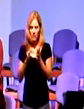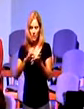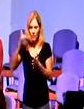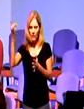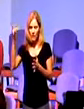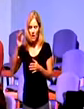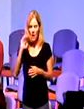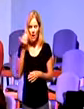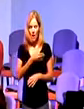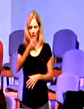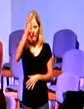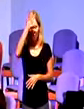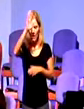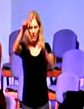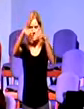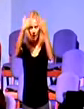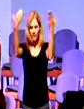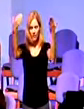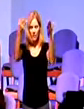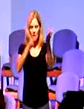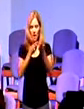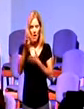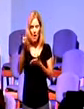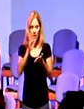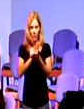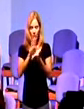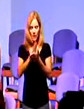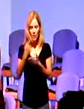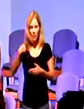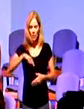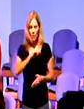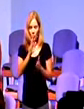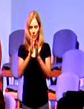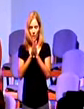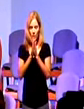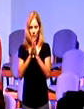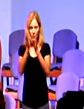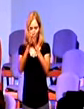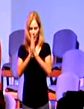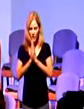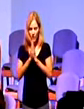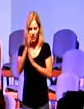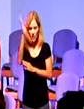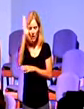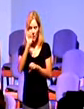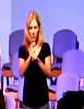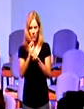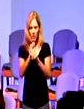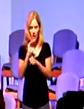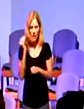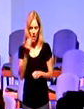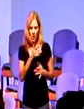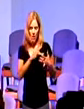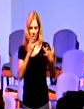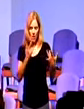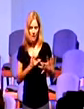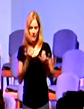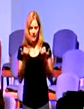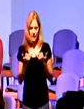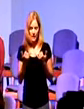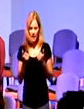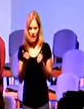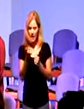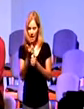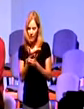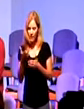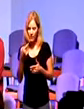our Father in heaven being honored and praised. We pray, we ask you, God, to be at work in our hearts today. Let everything we